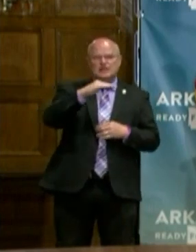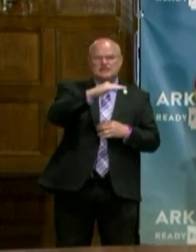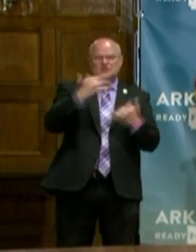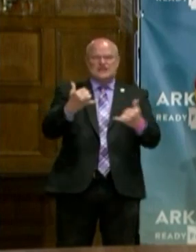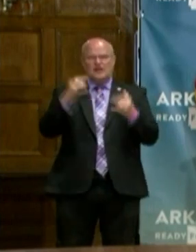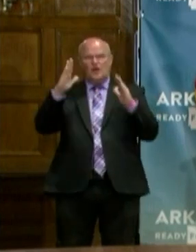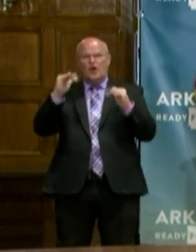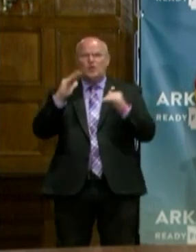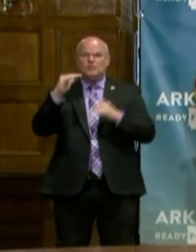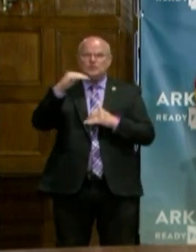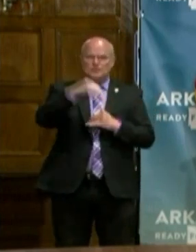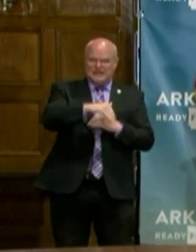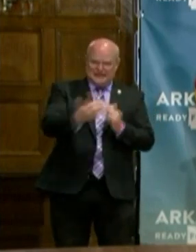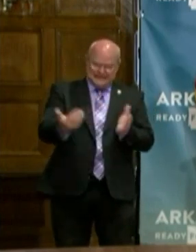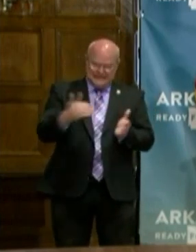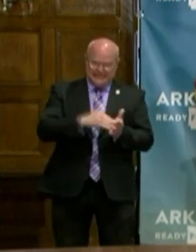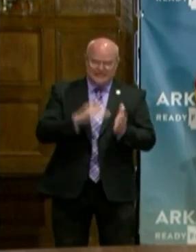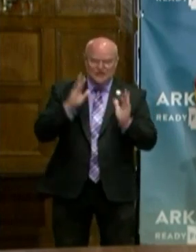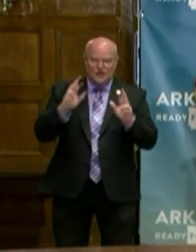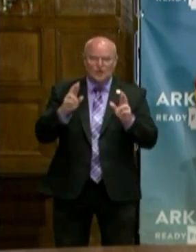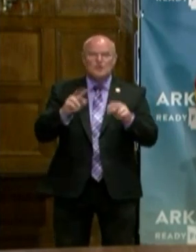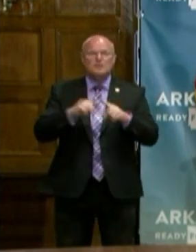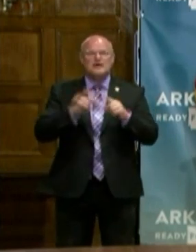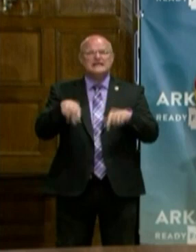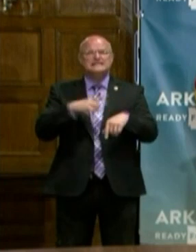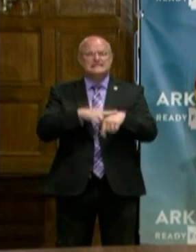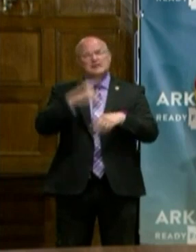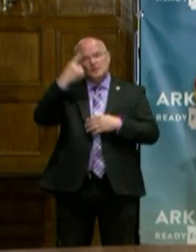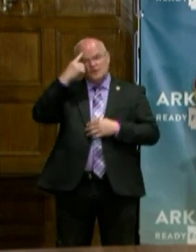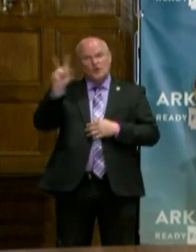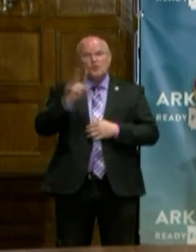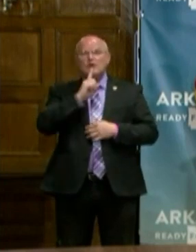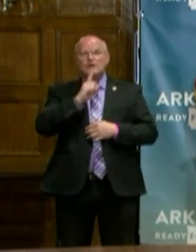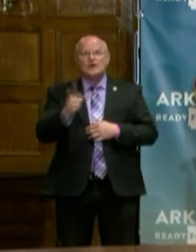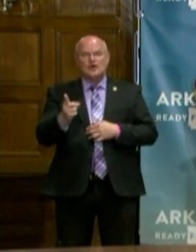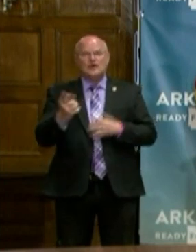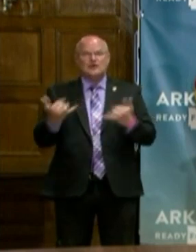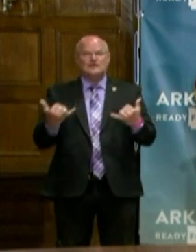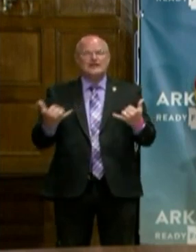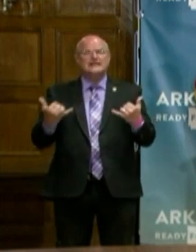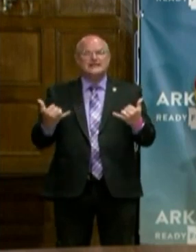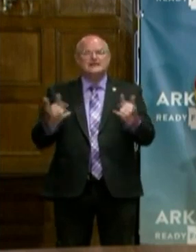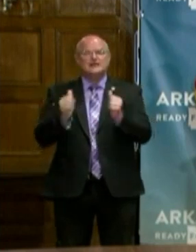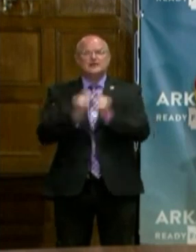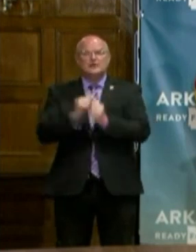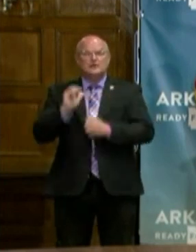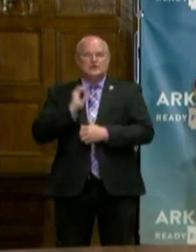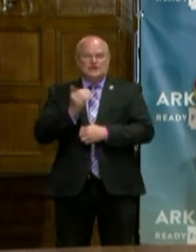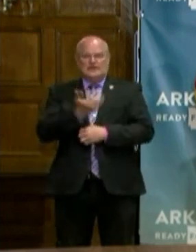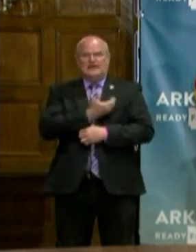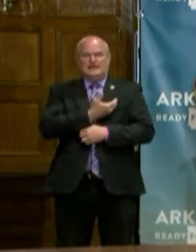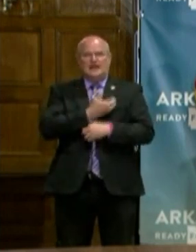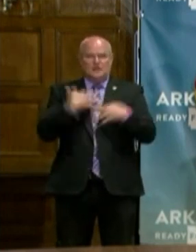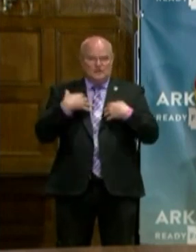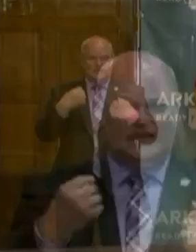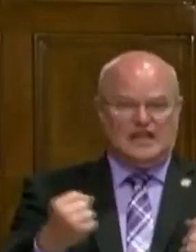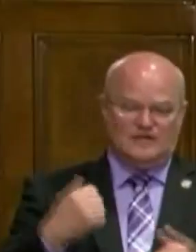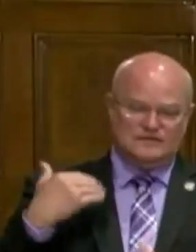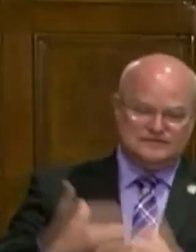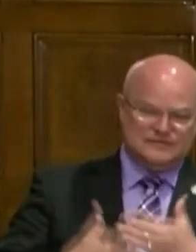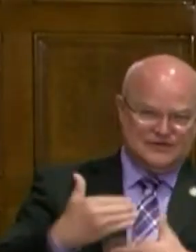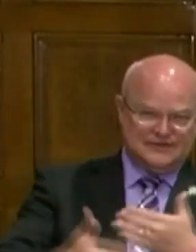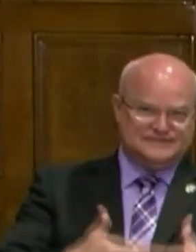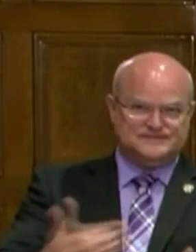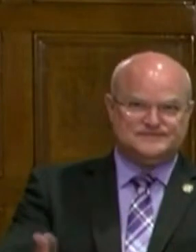now. We hope that we'll go back down again, but this is typical for where we are in our recovery